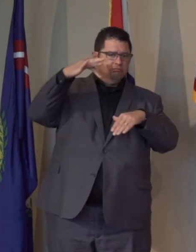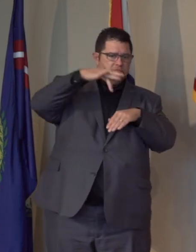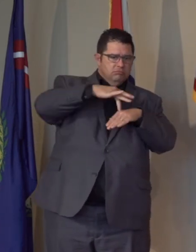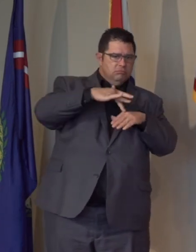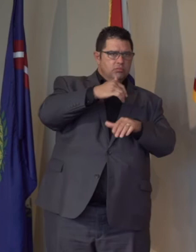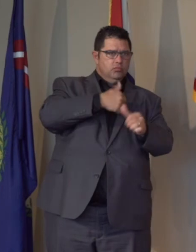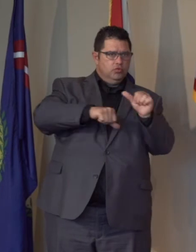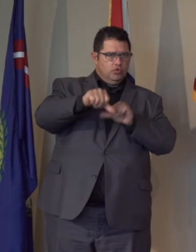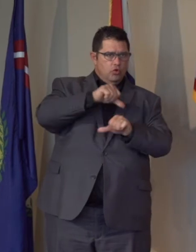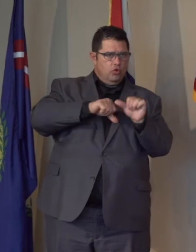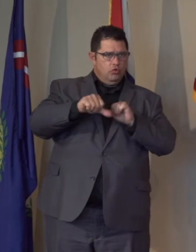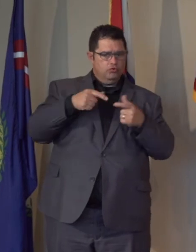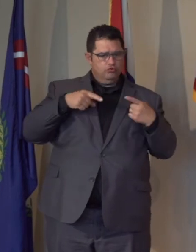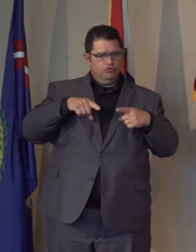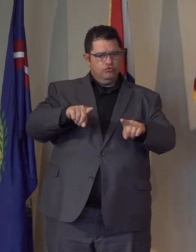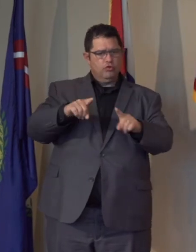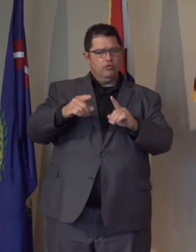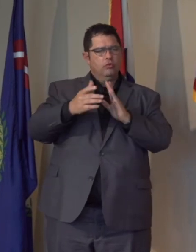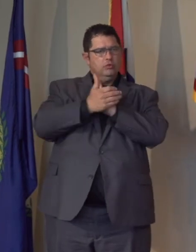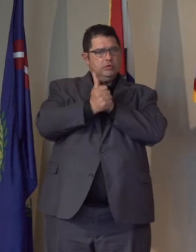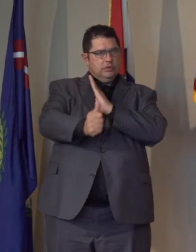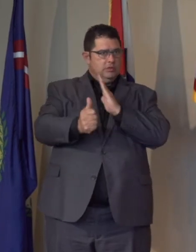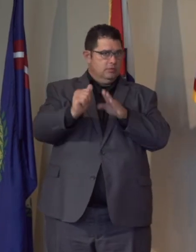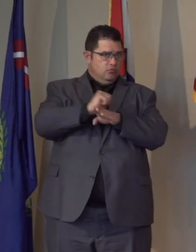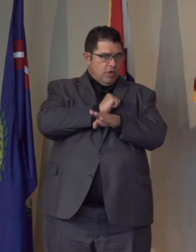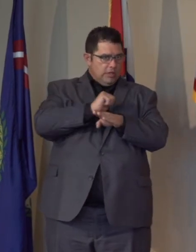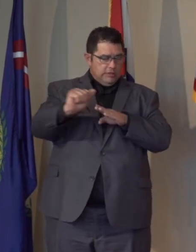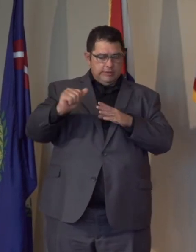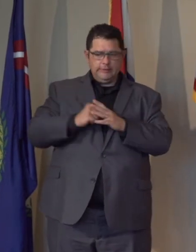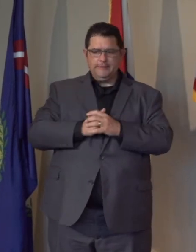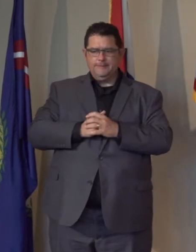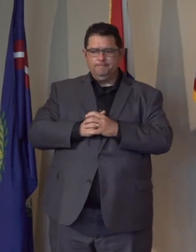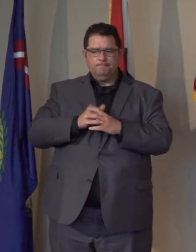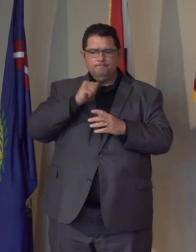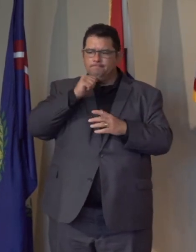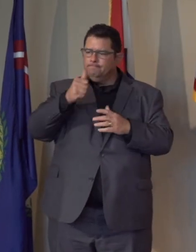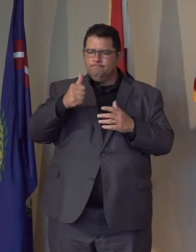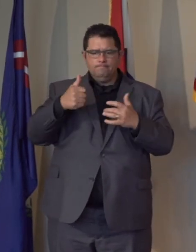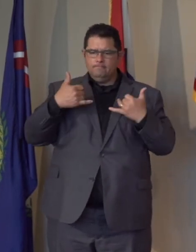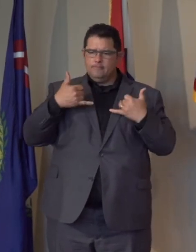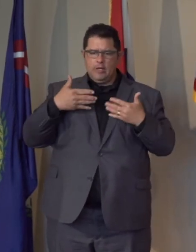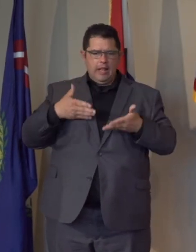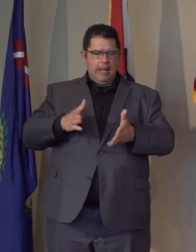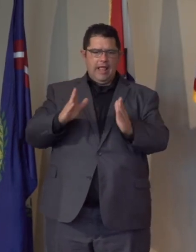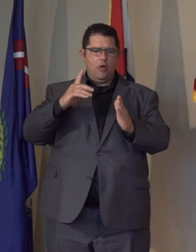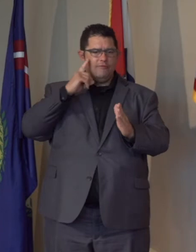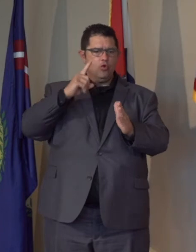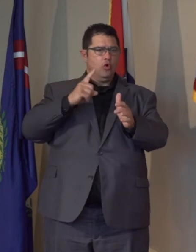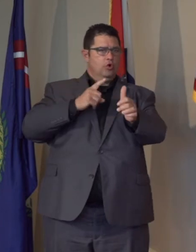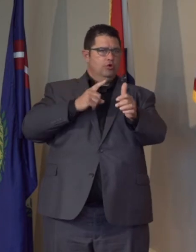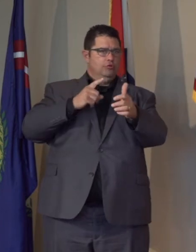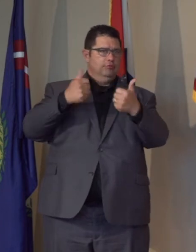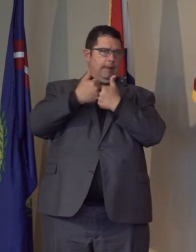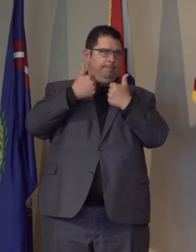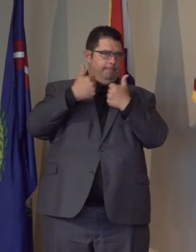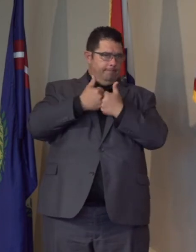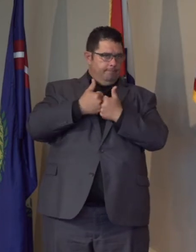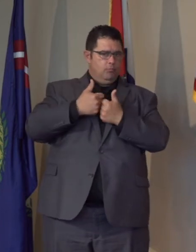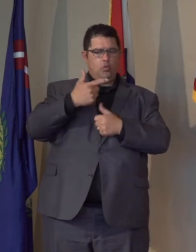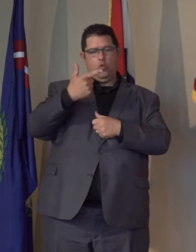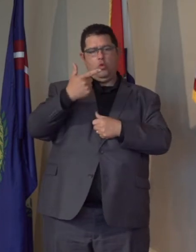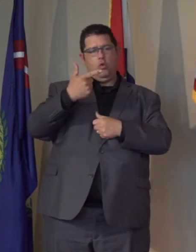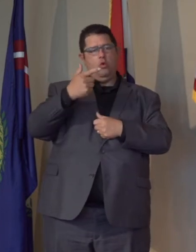other during their skills practices. It still does not allow for competitions or